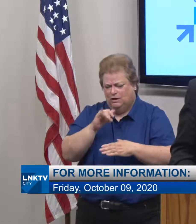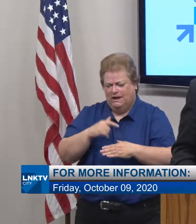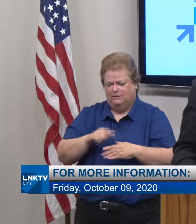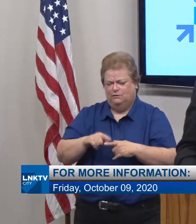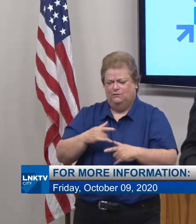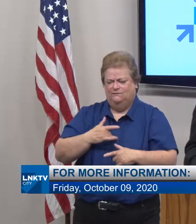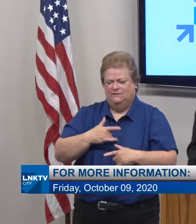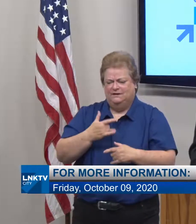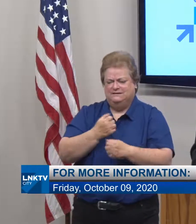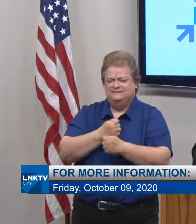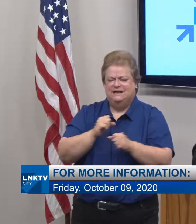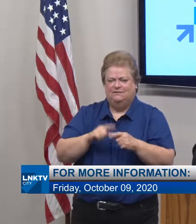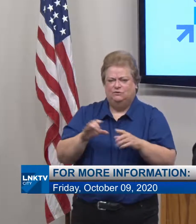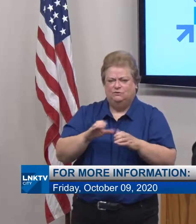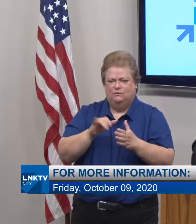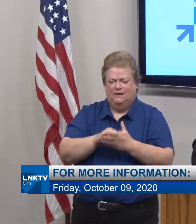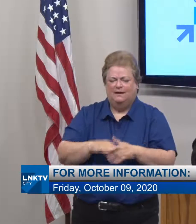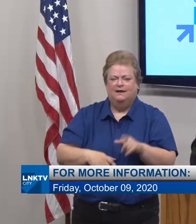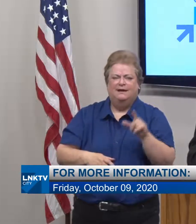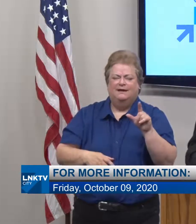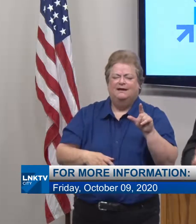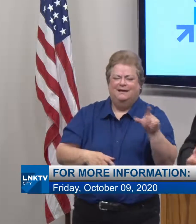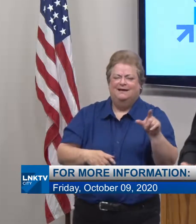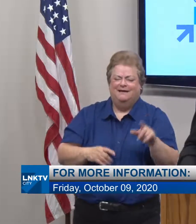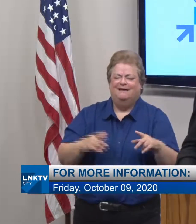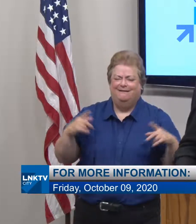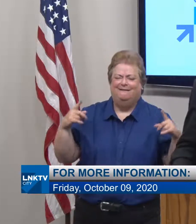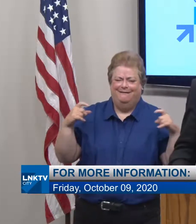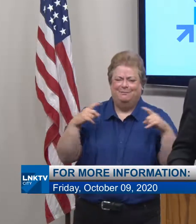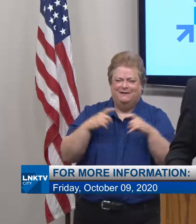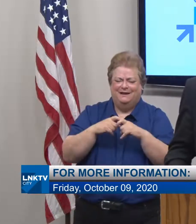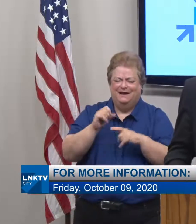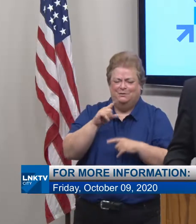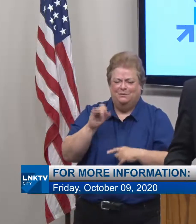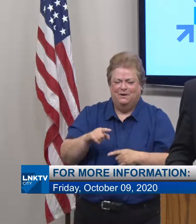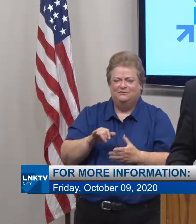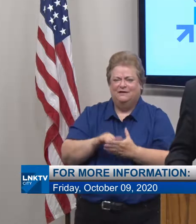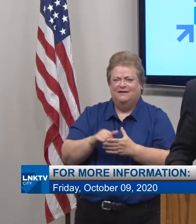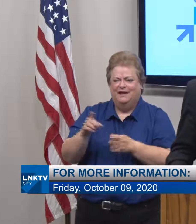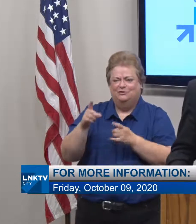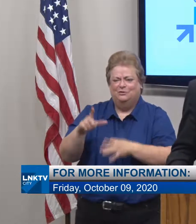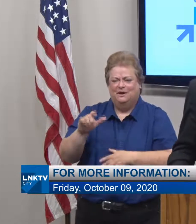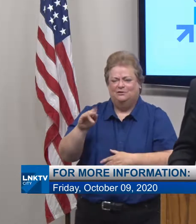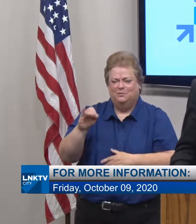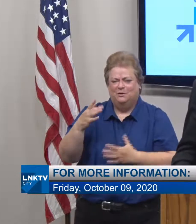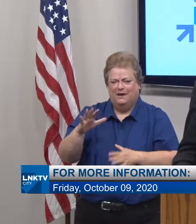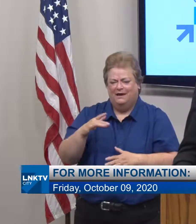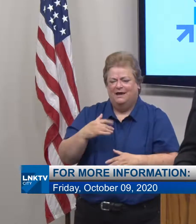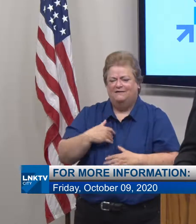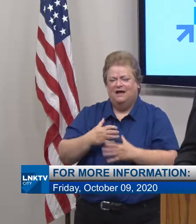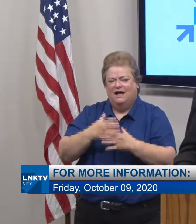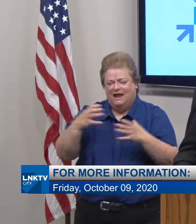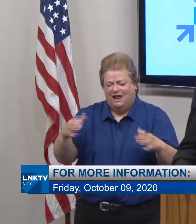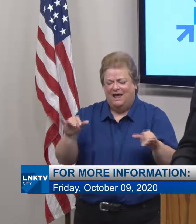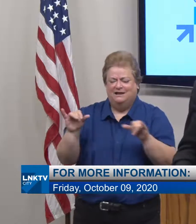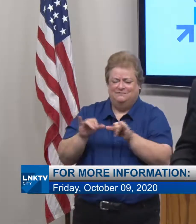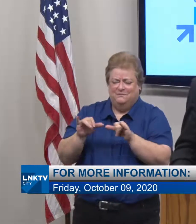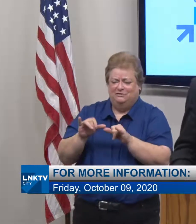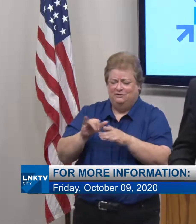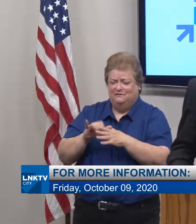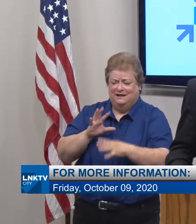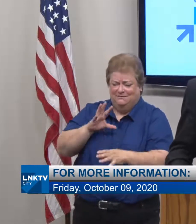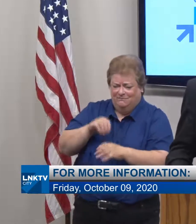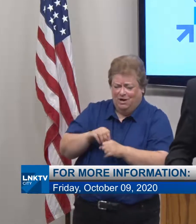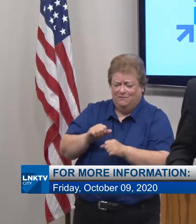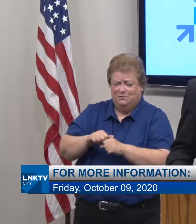making that decision? Complicated question, Mackenzie, and as Director Lopez has indicated, there's a lot of metrics that go into the risk dial.